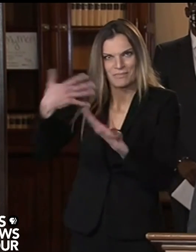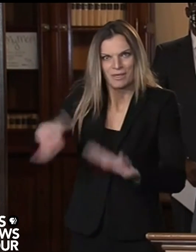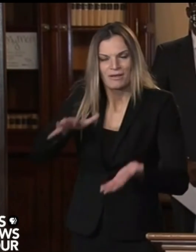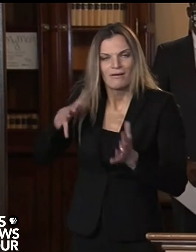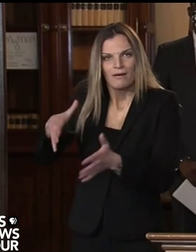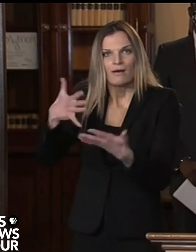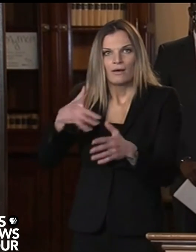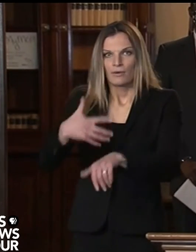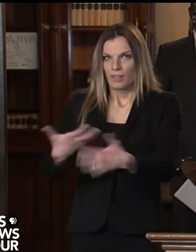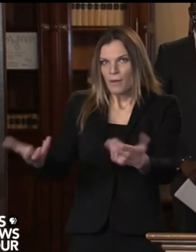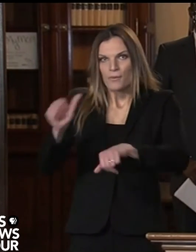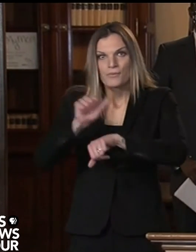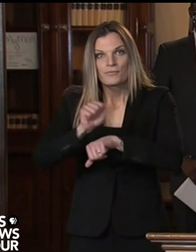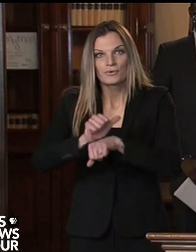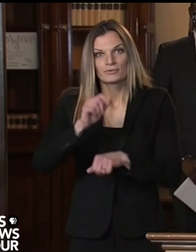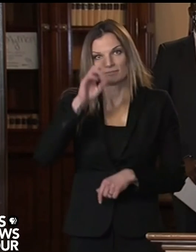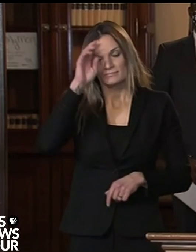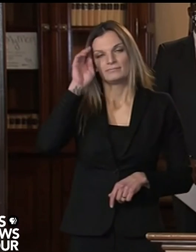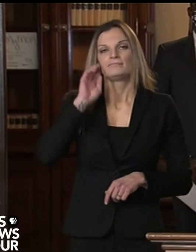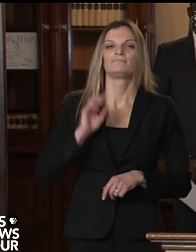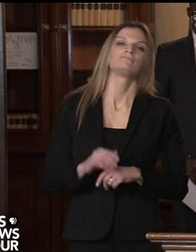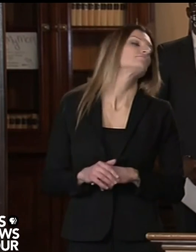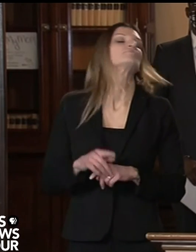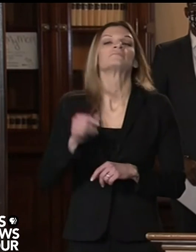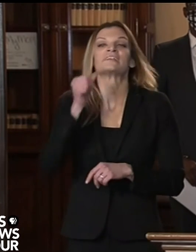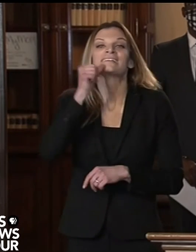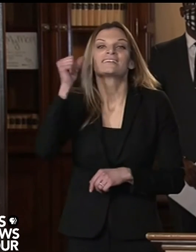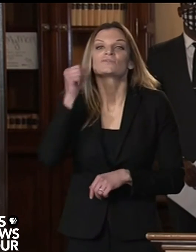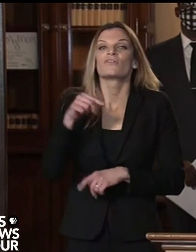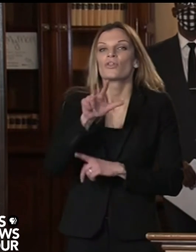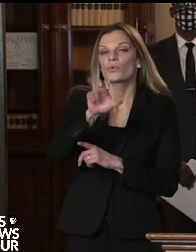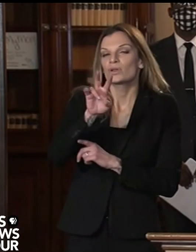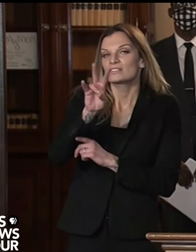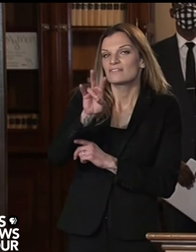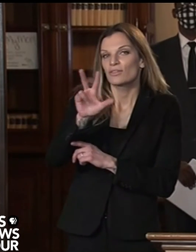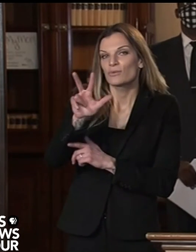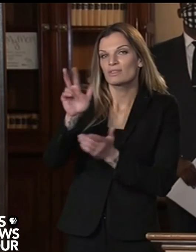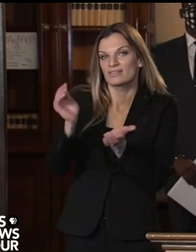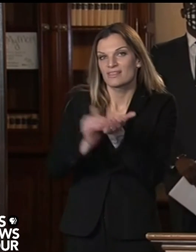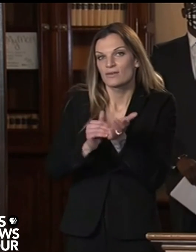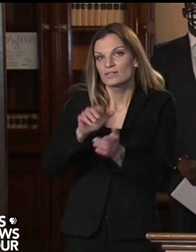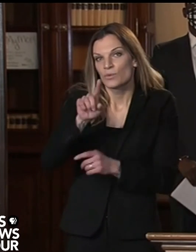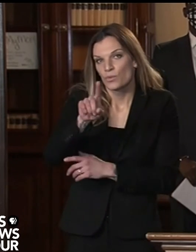COVID-19. As of yesterday, we had